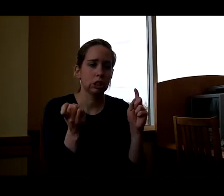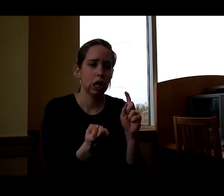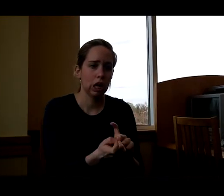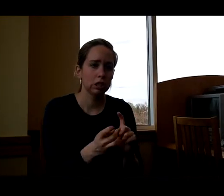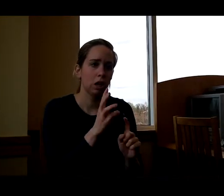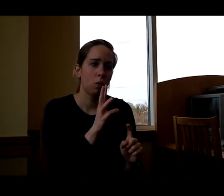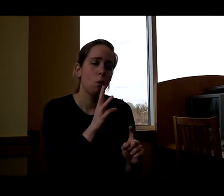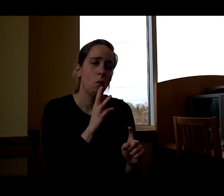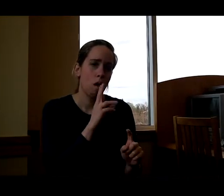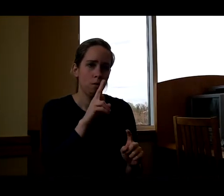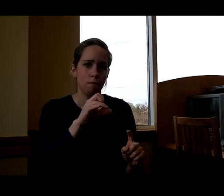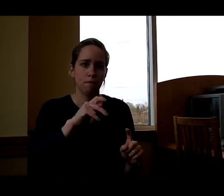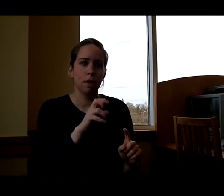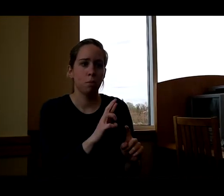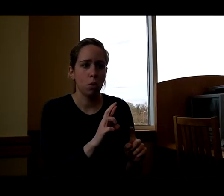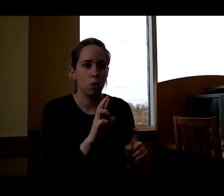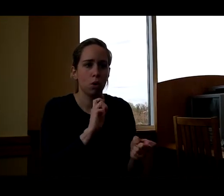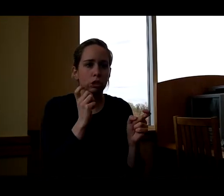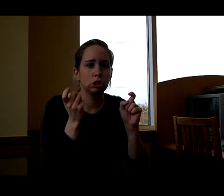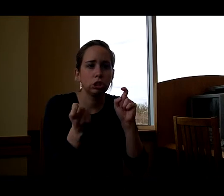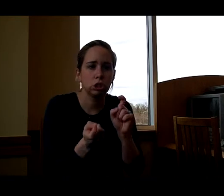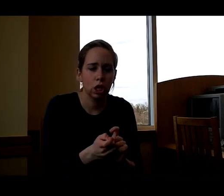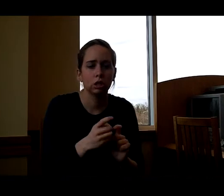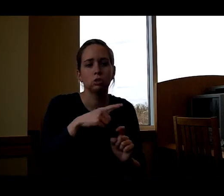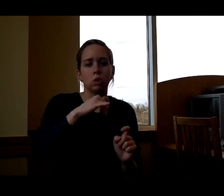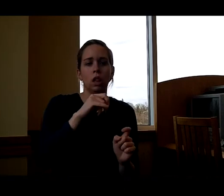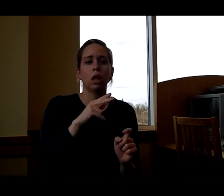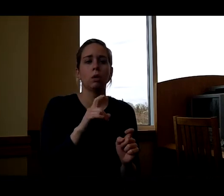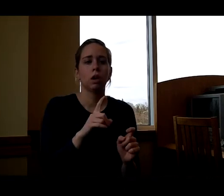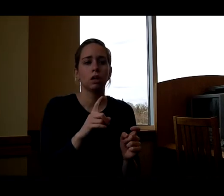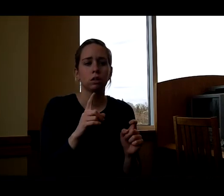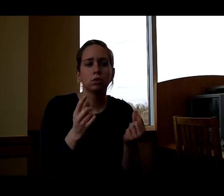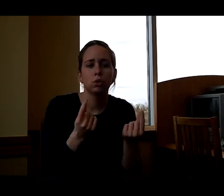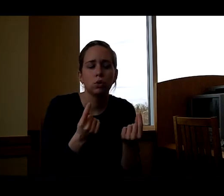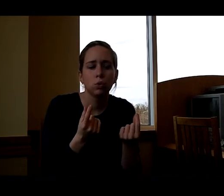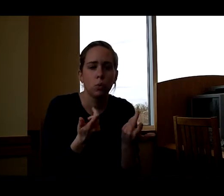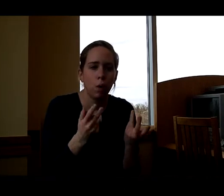like water vapor, and you try to turn it into water in liquid form, what do you have to do to that water, or that water vapor?